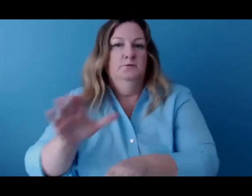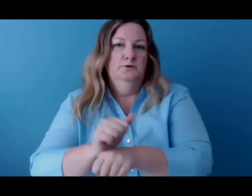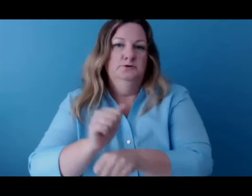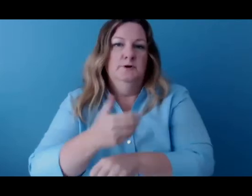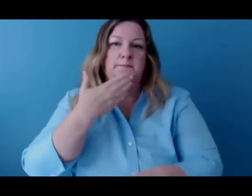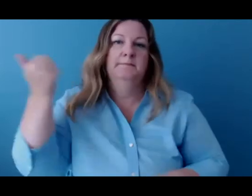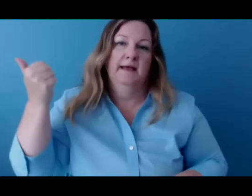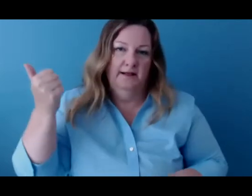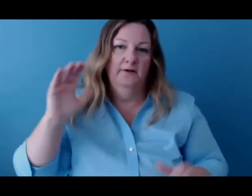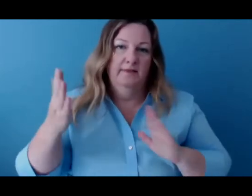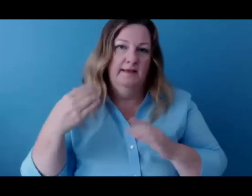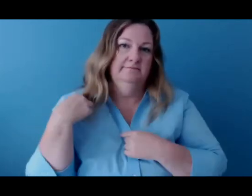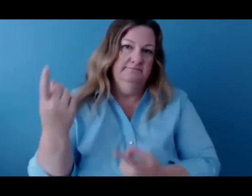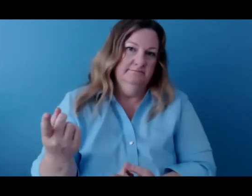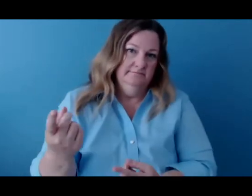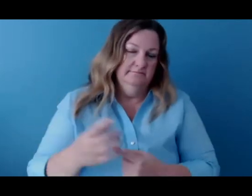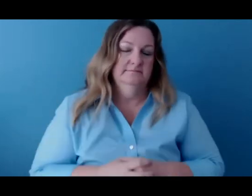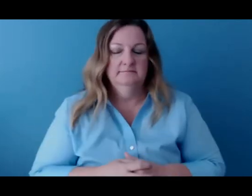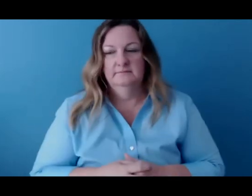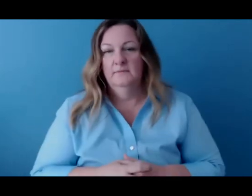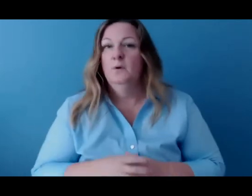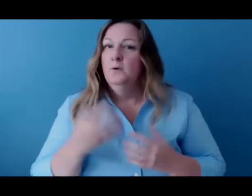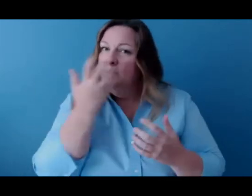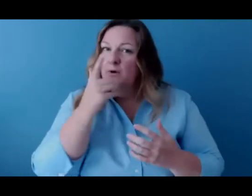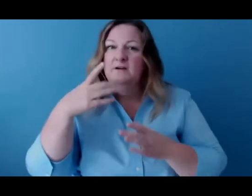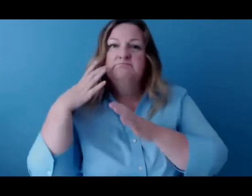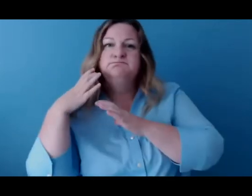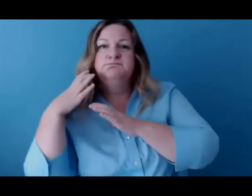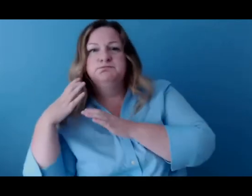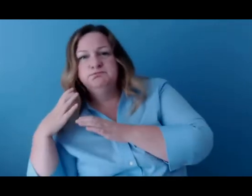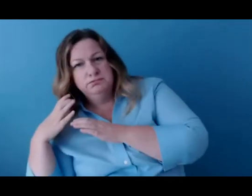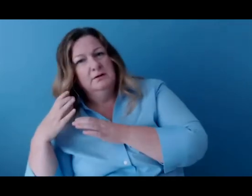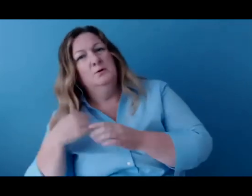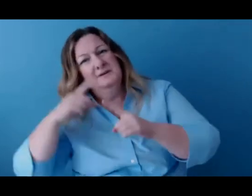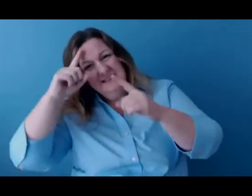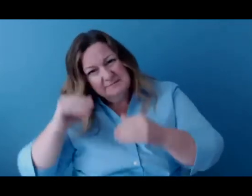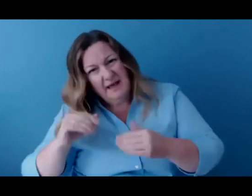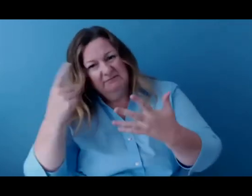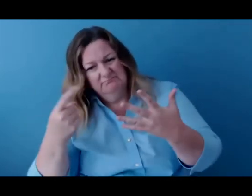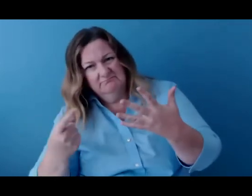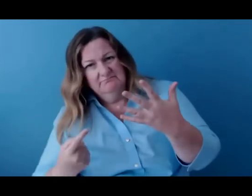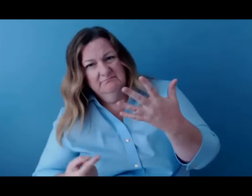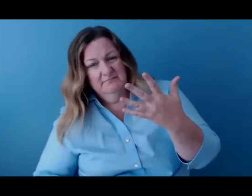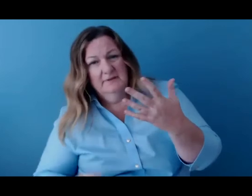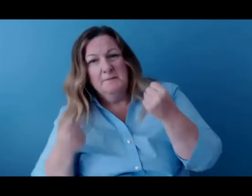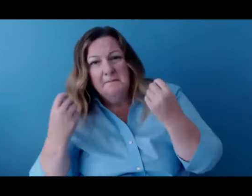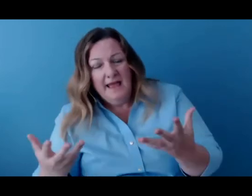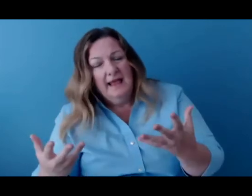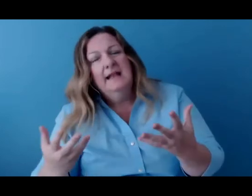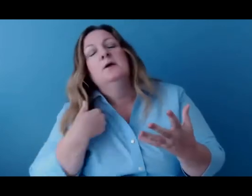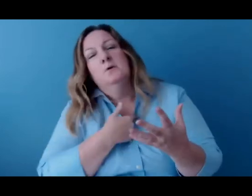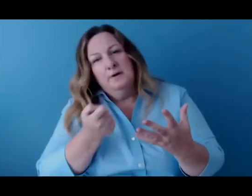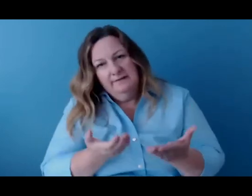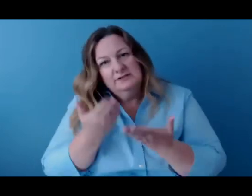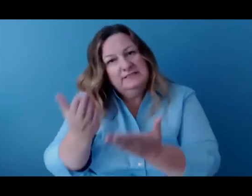than what they've been, you know, we put so much on and we expect so much from our law enforcement. We need to make sure that we provide them the adequate